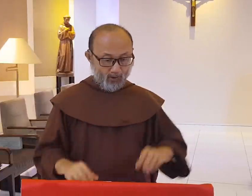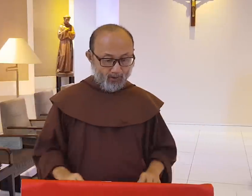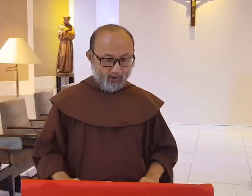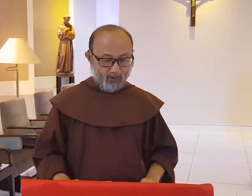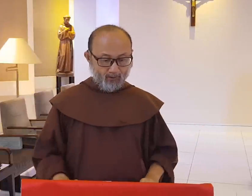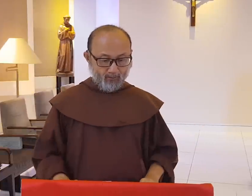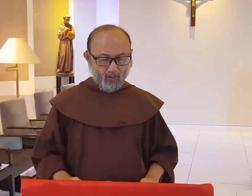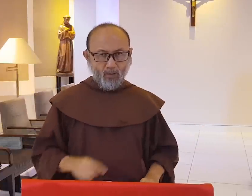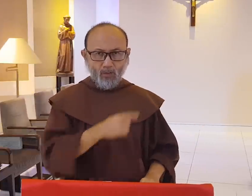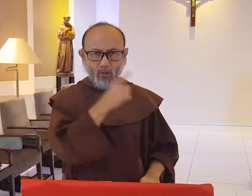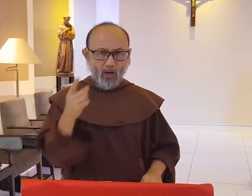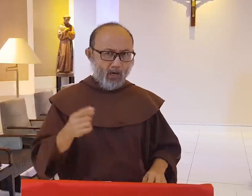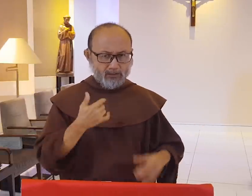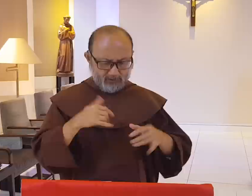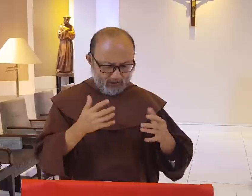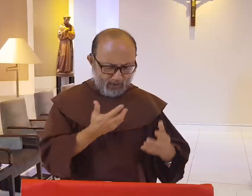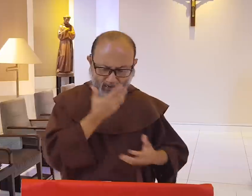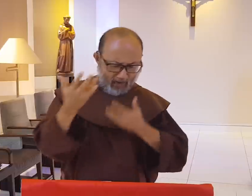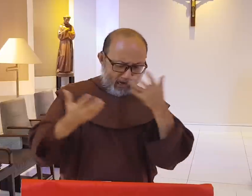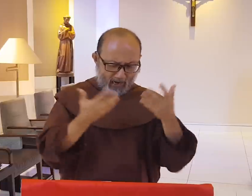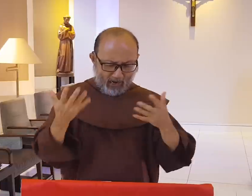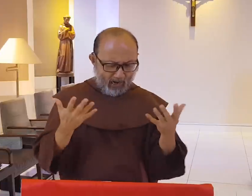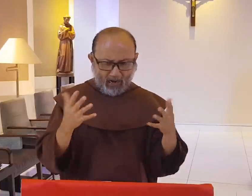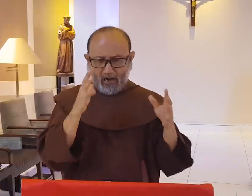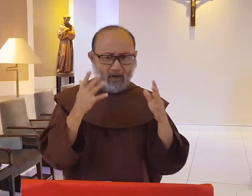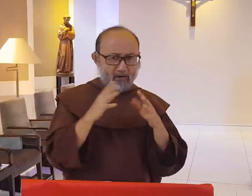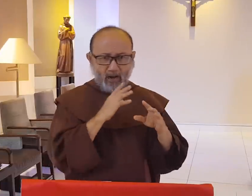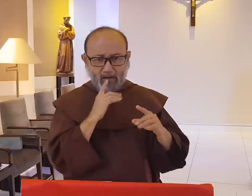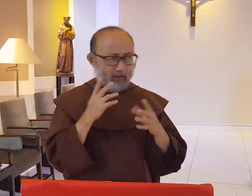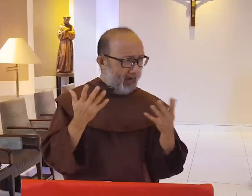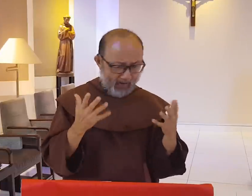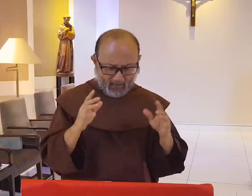They still cried out in utter dread,